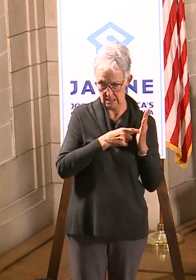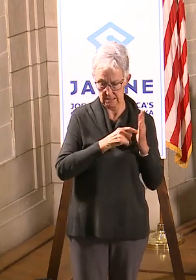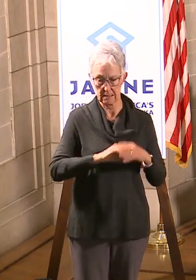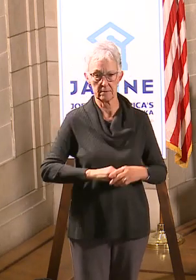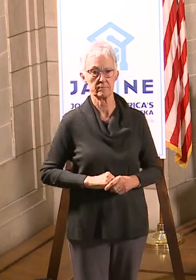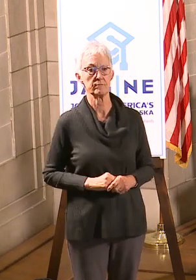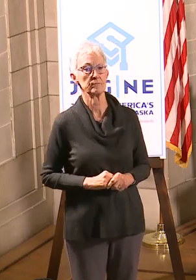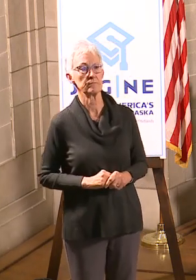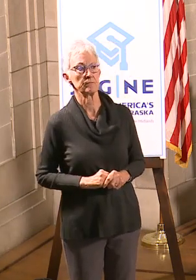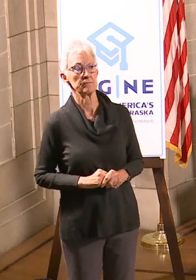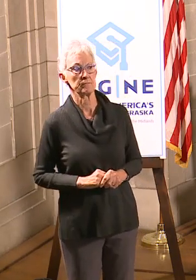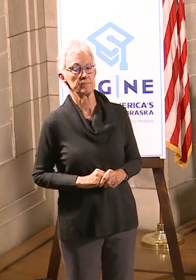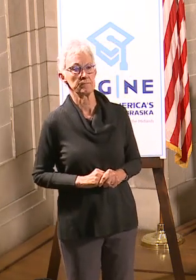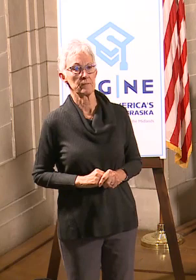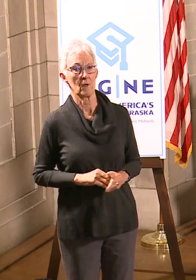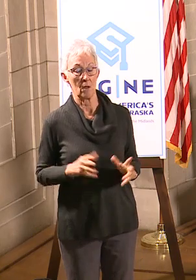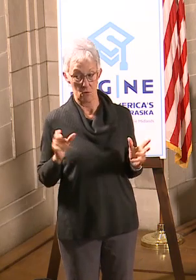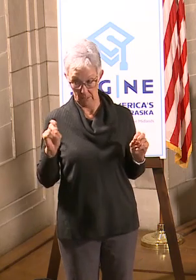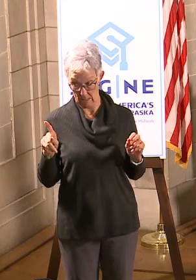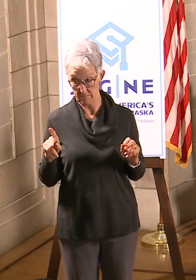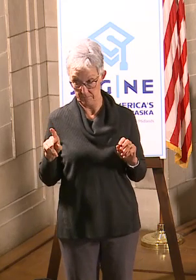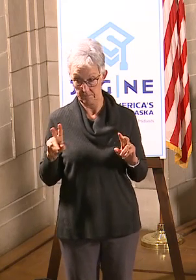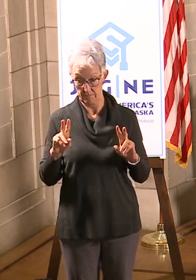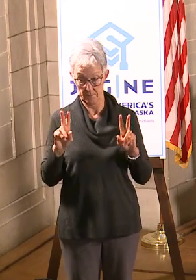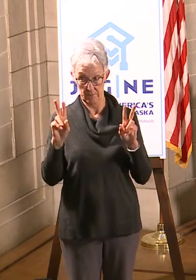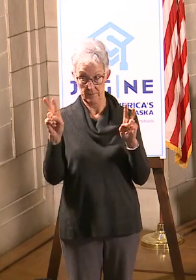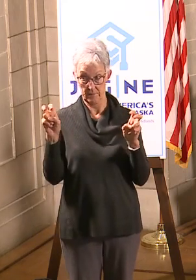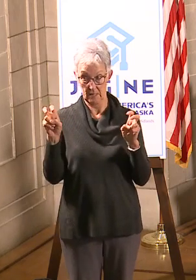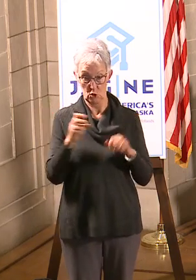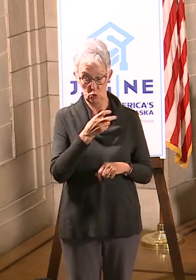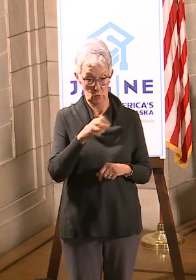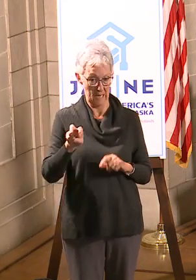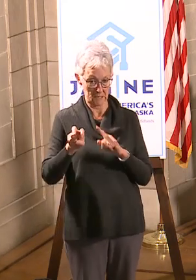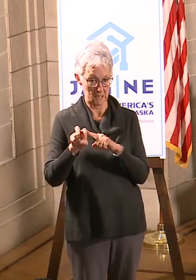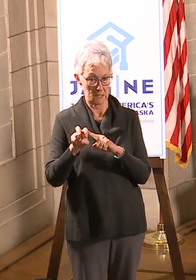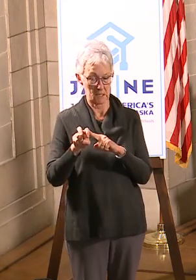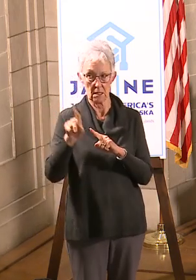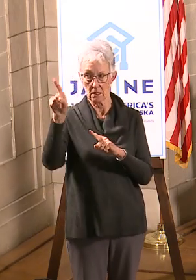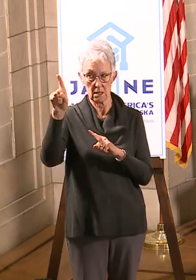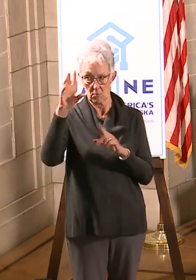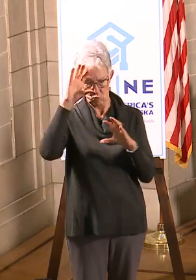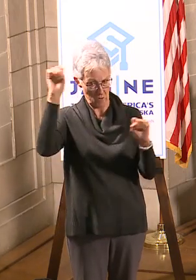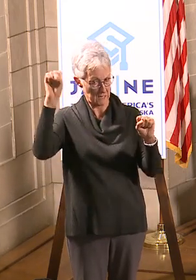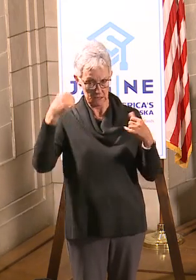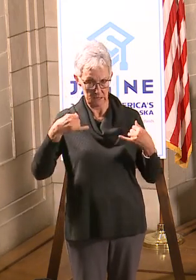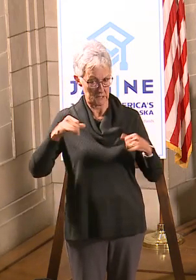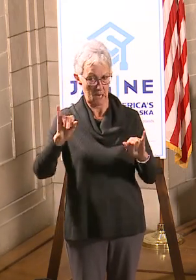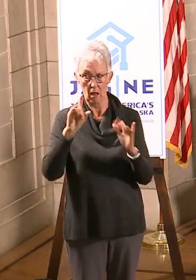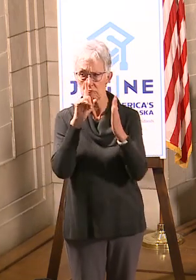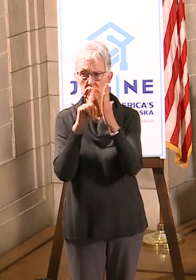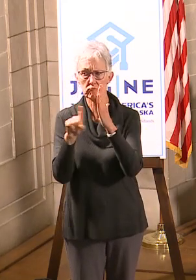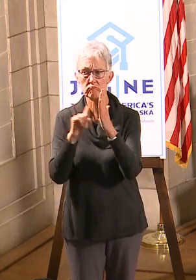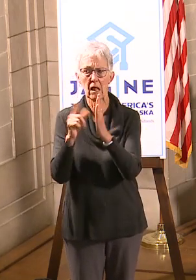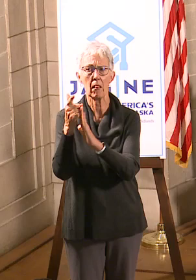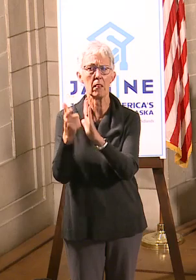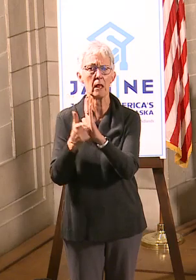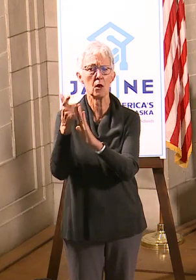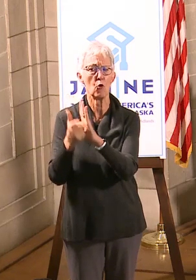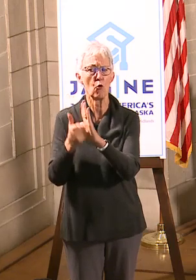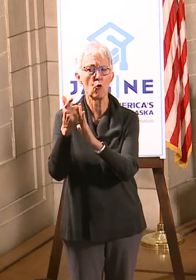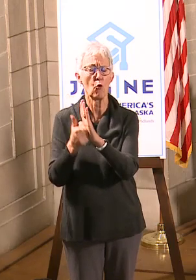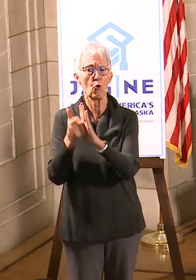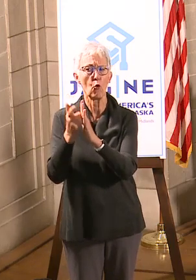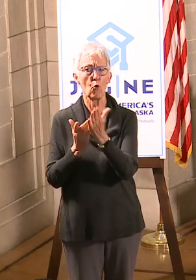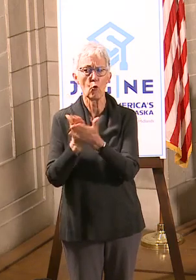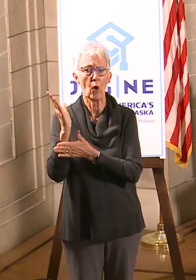the transition, again, the president is pursuing his legal options with regard to the election, and I don't think